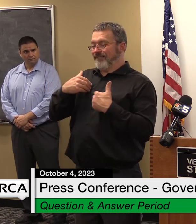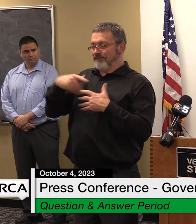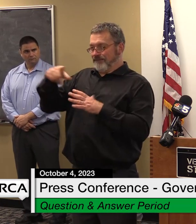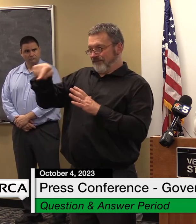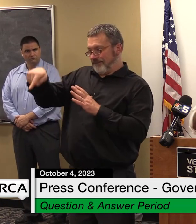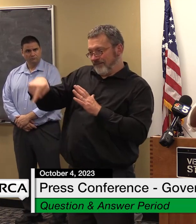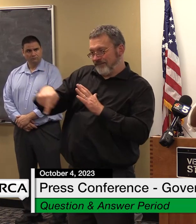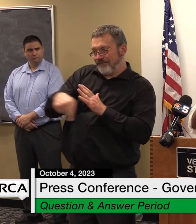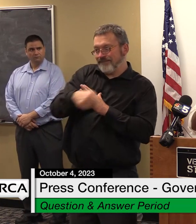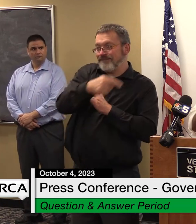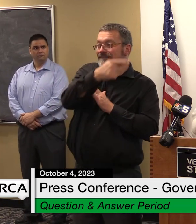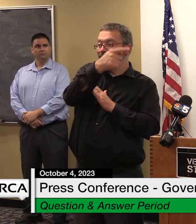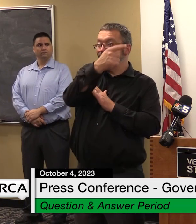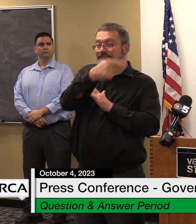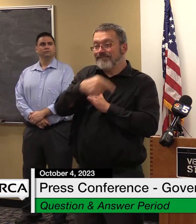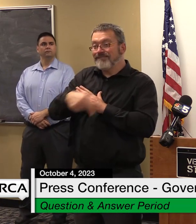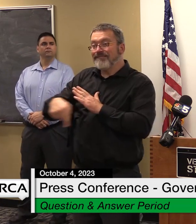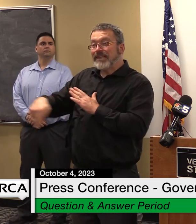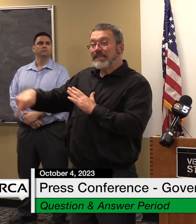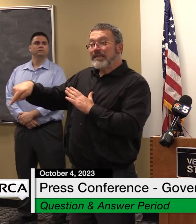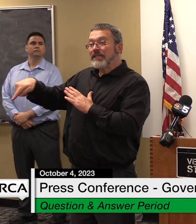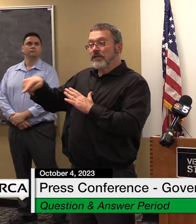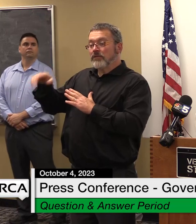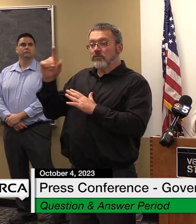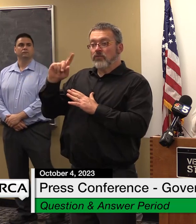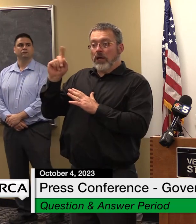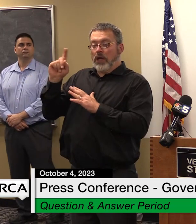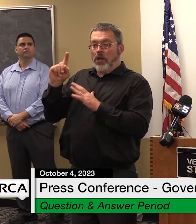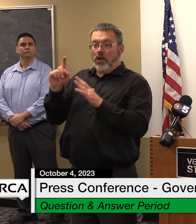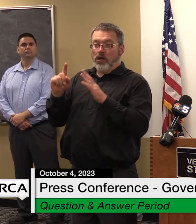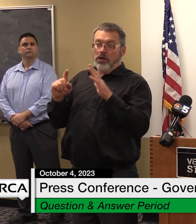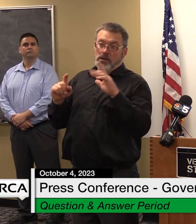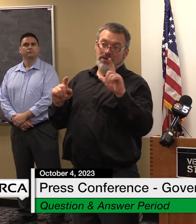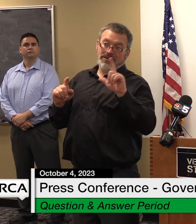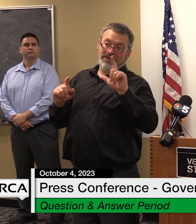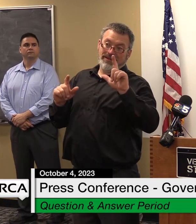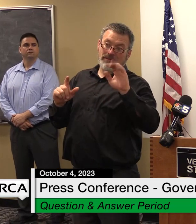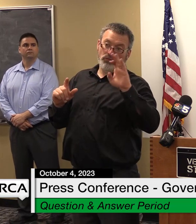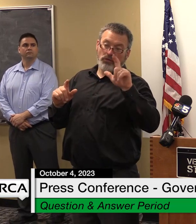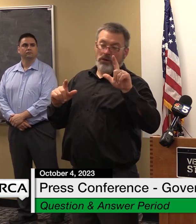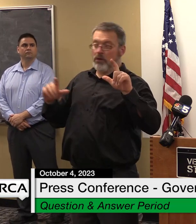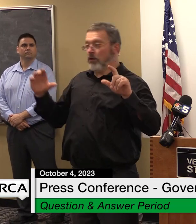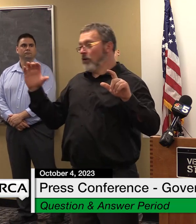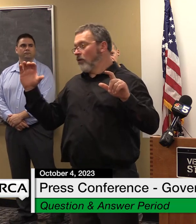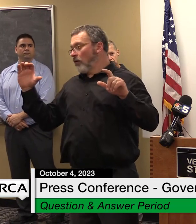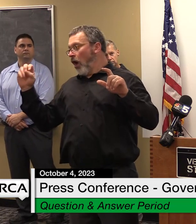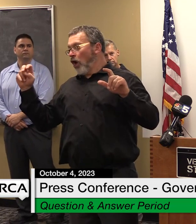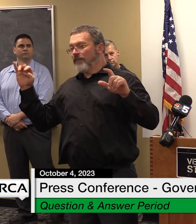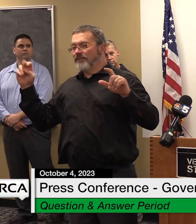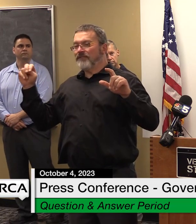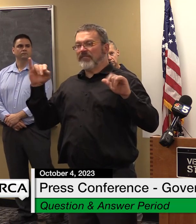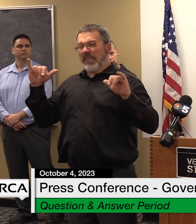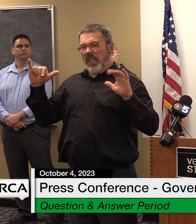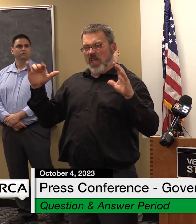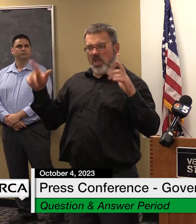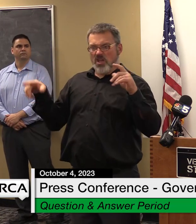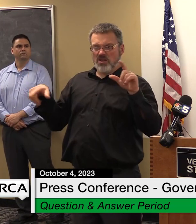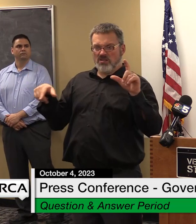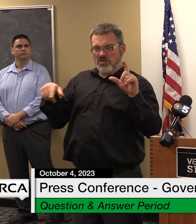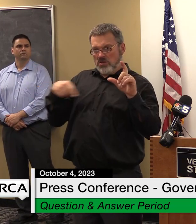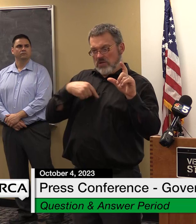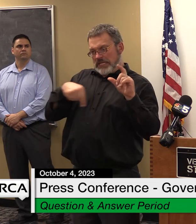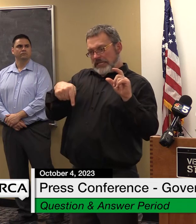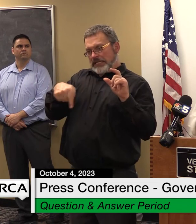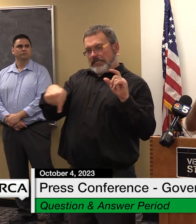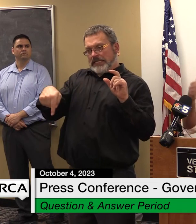forth, more liberal, more conservative, back and forth like that. But now this pendulum is just broken right